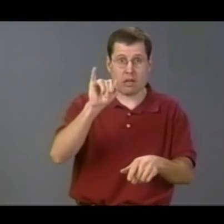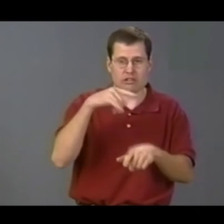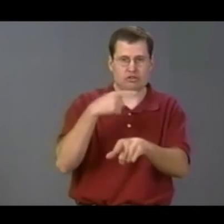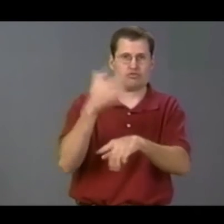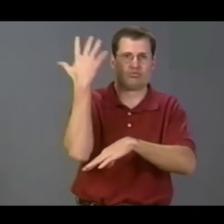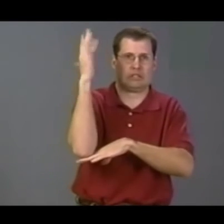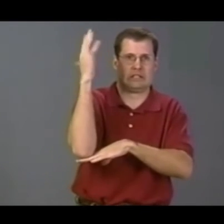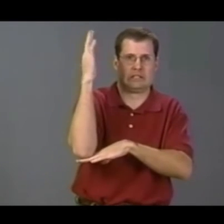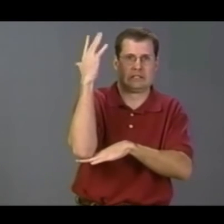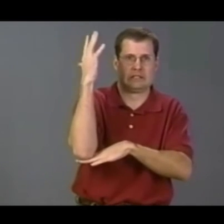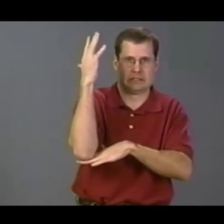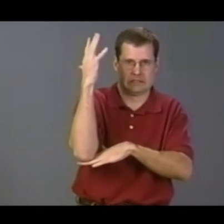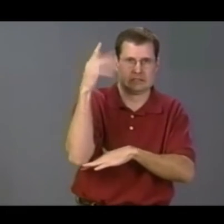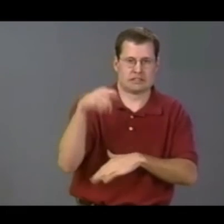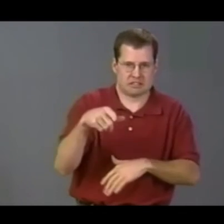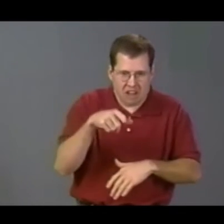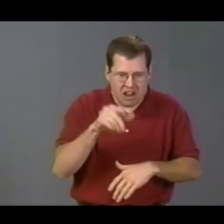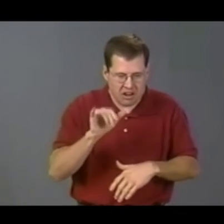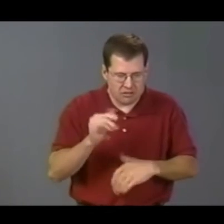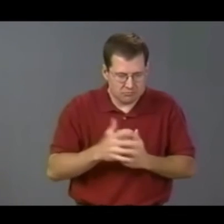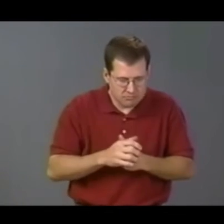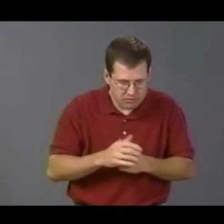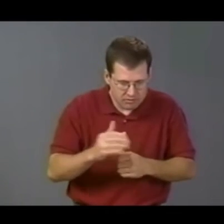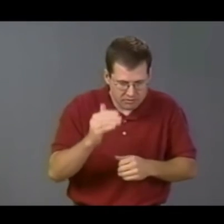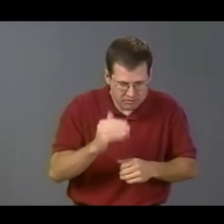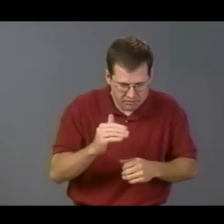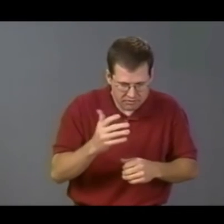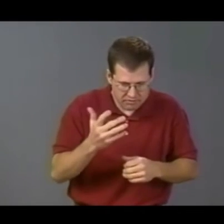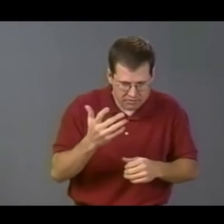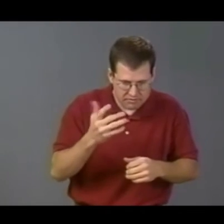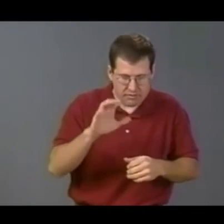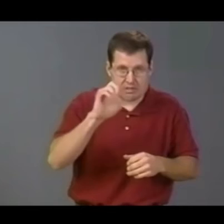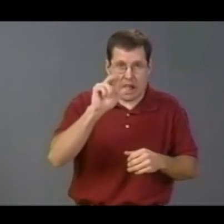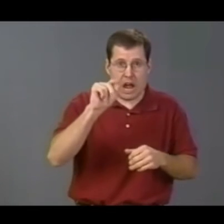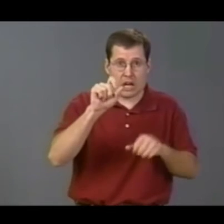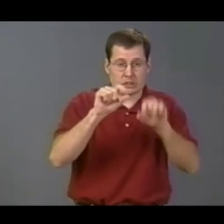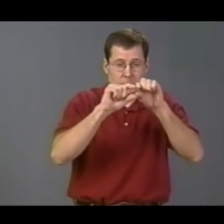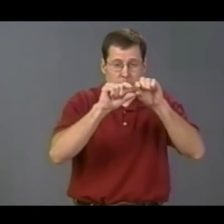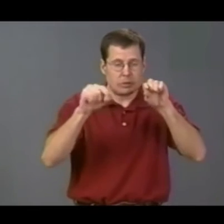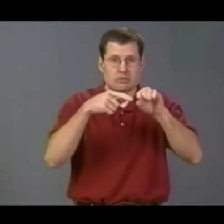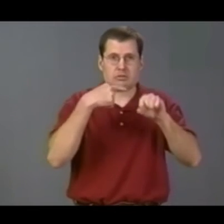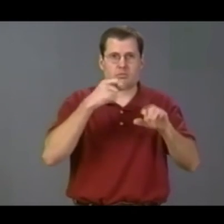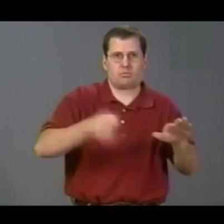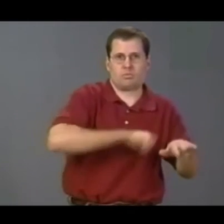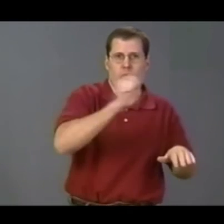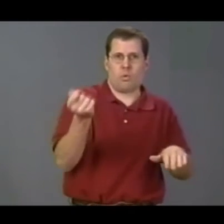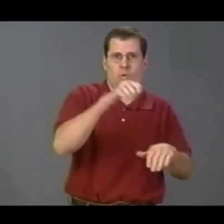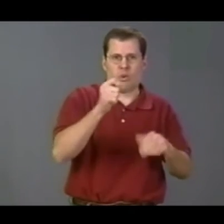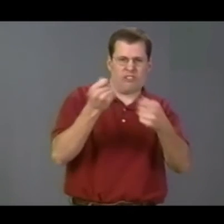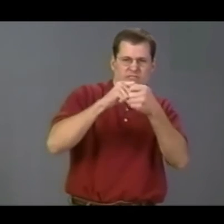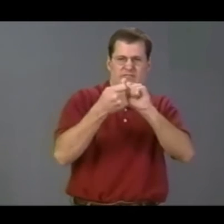foods. Another one, celery. It looks like a tree. Show them how it's like a tree.